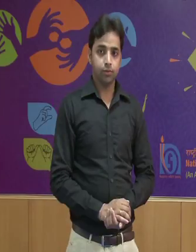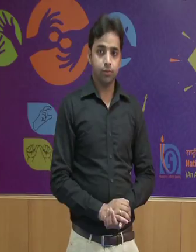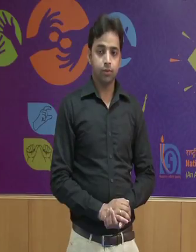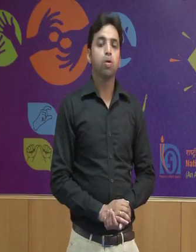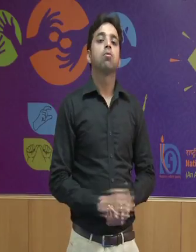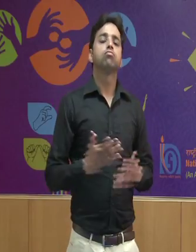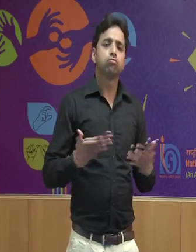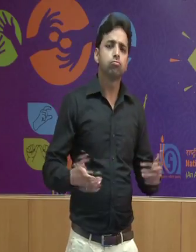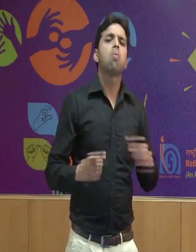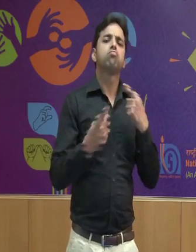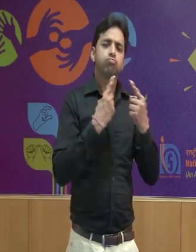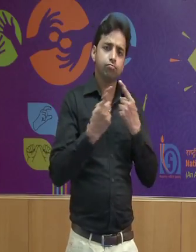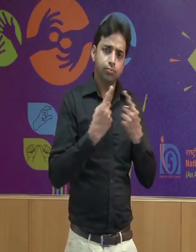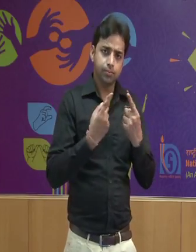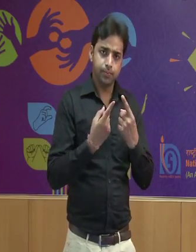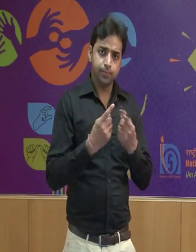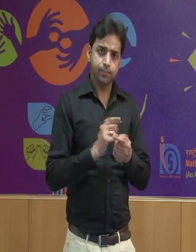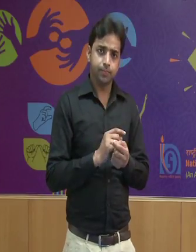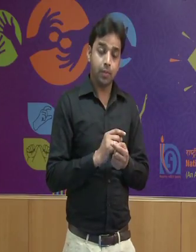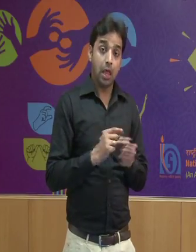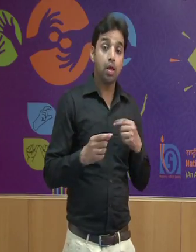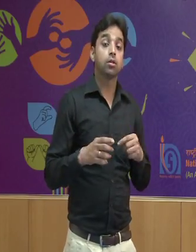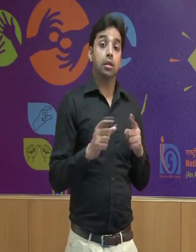Also, we discussed the dowry problem,